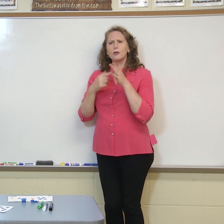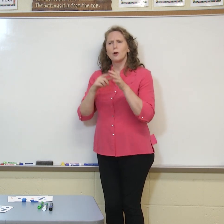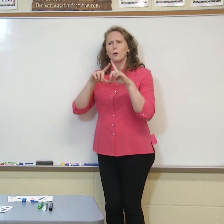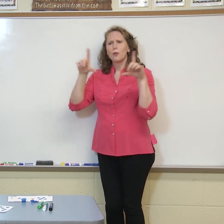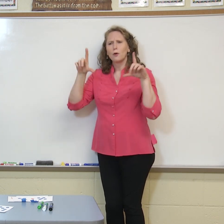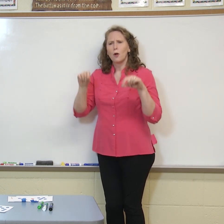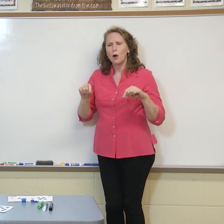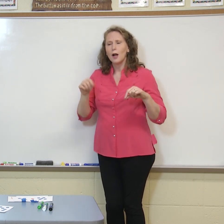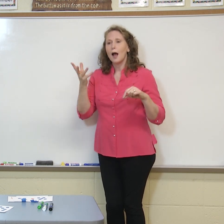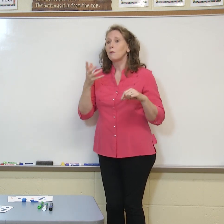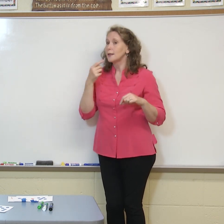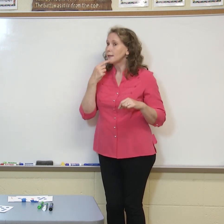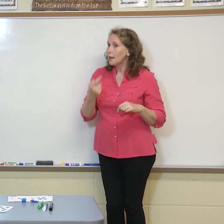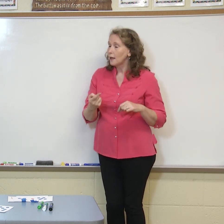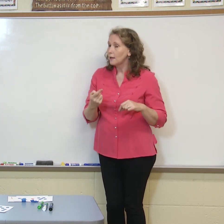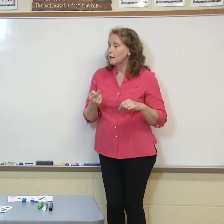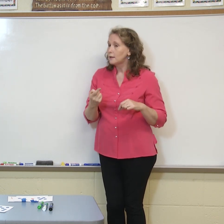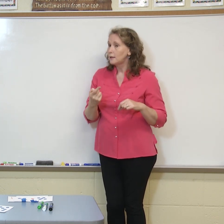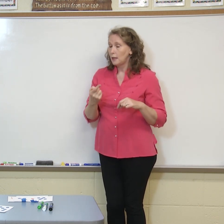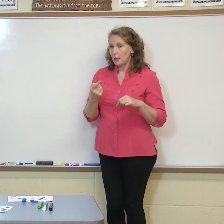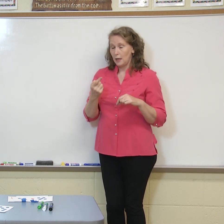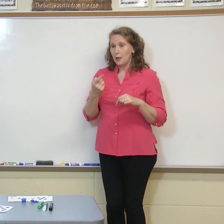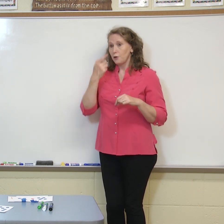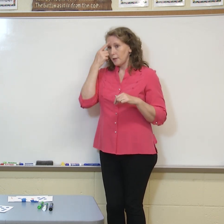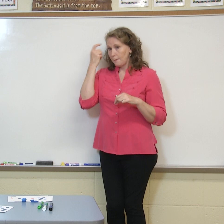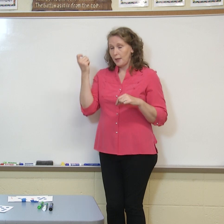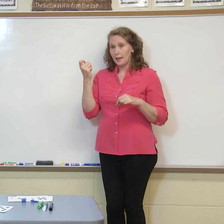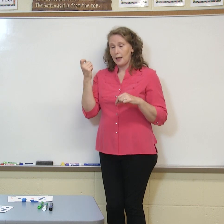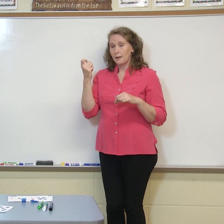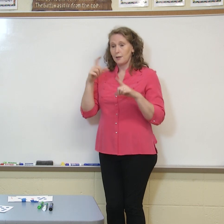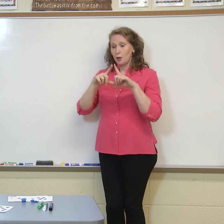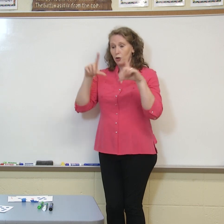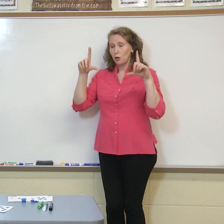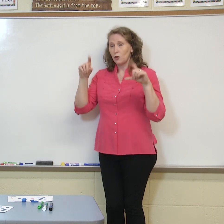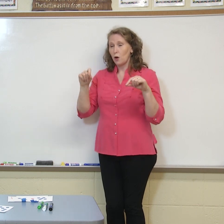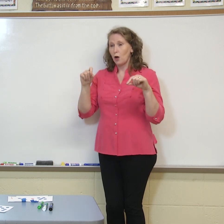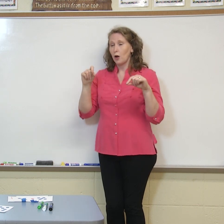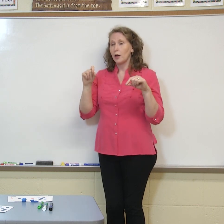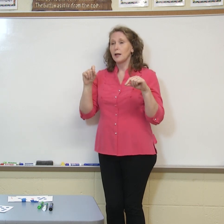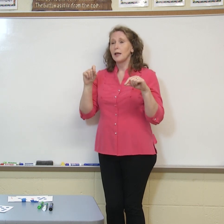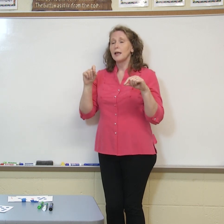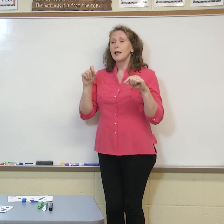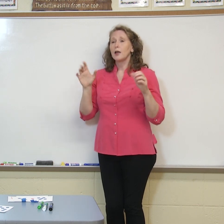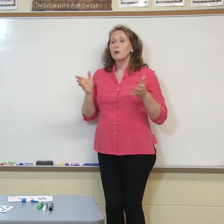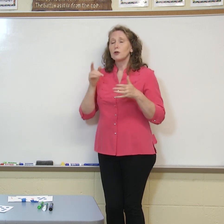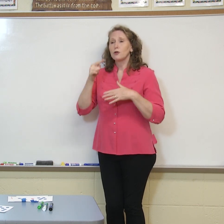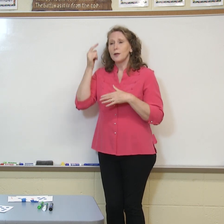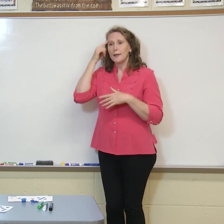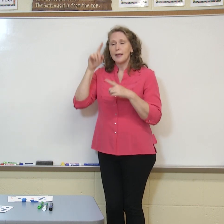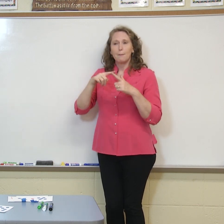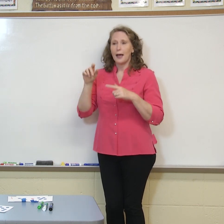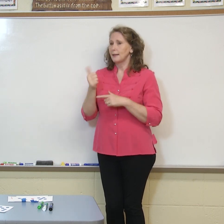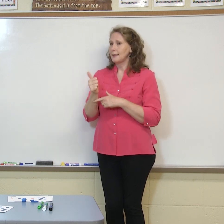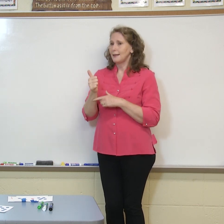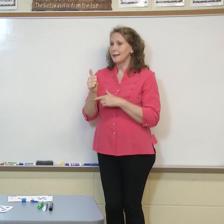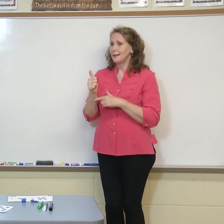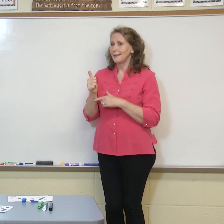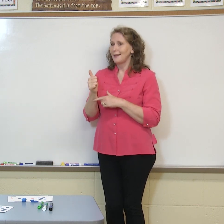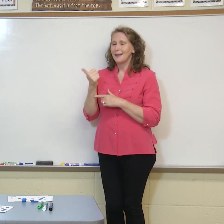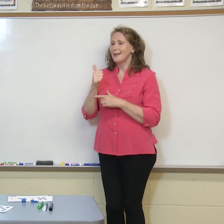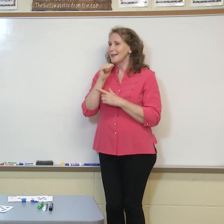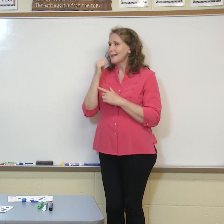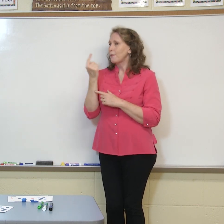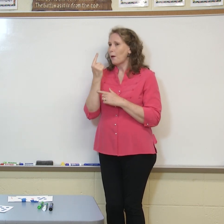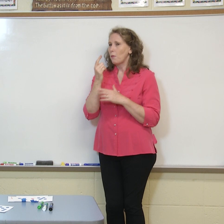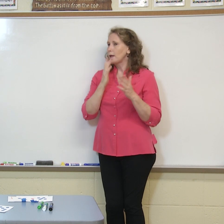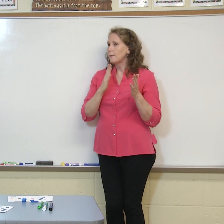you, I want to say, just because the dot card might make you think about a 10, 10 isn't the only strategy you